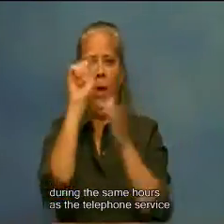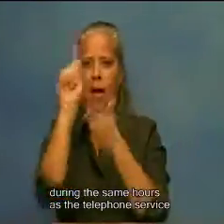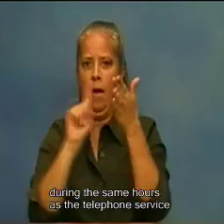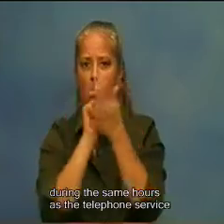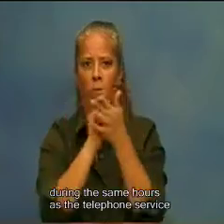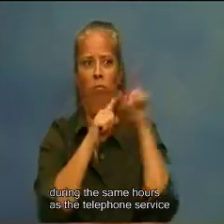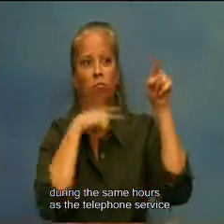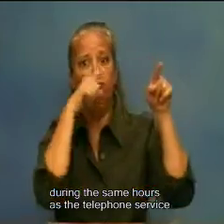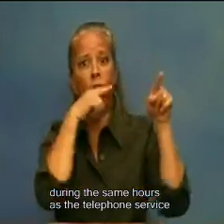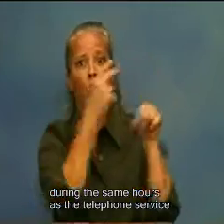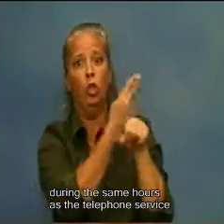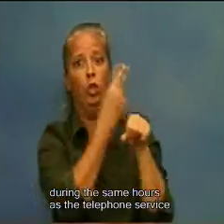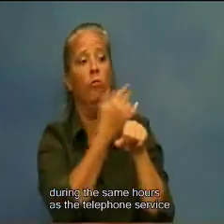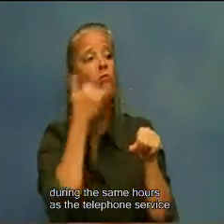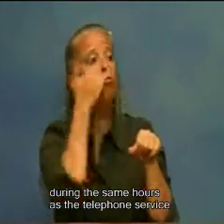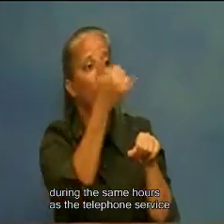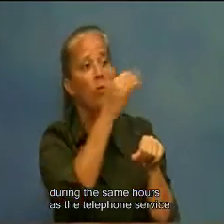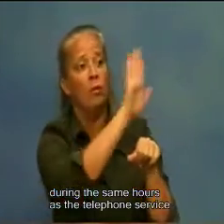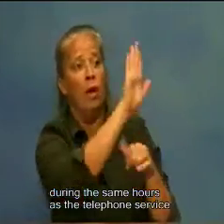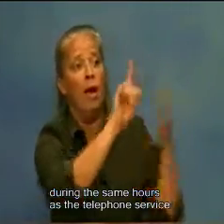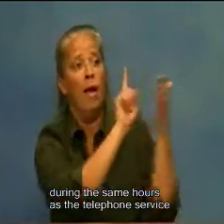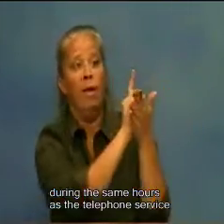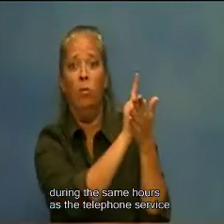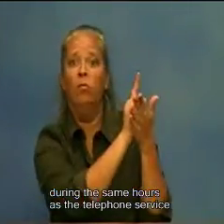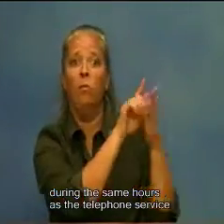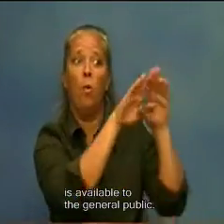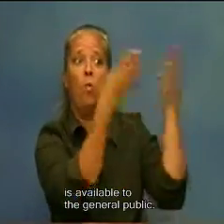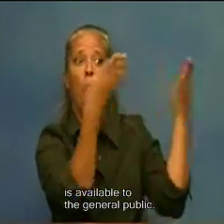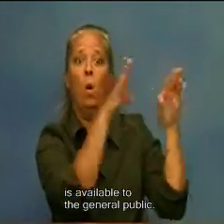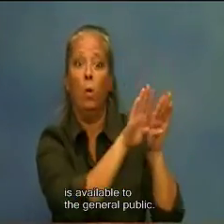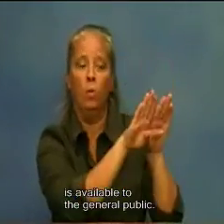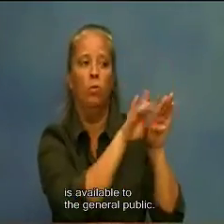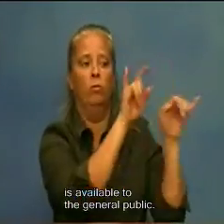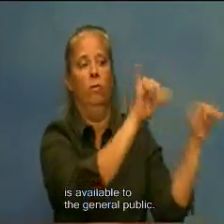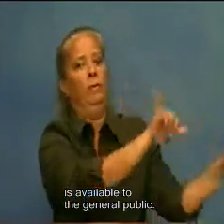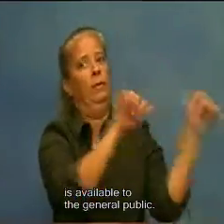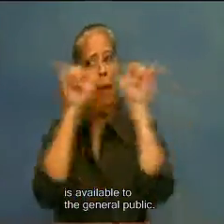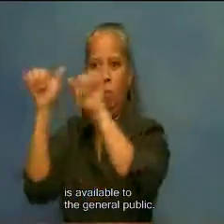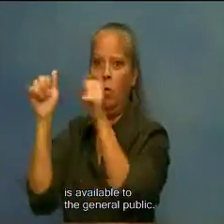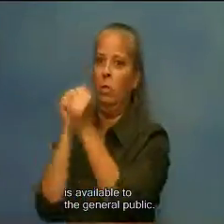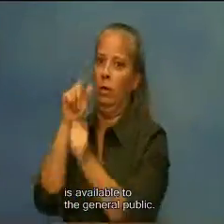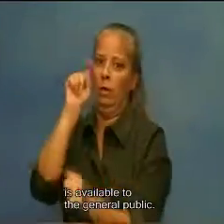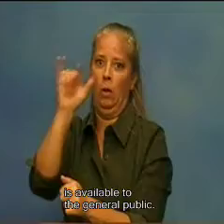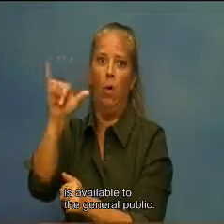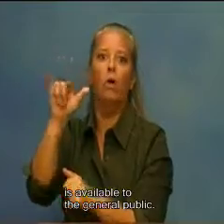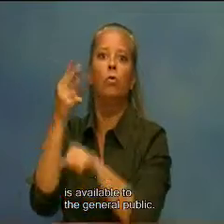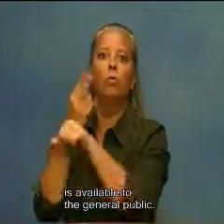during the same hours as the telephone service is available to the general public.